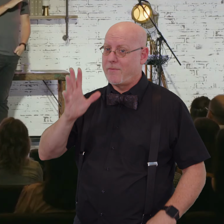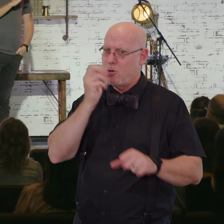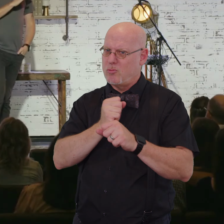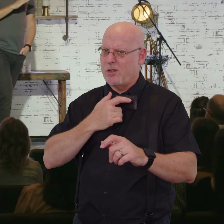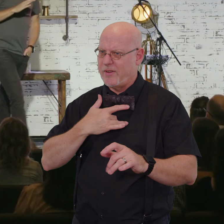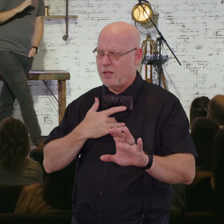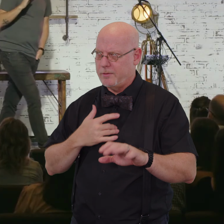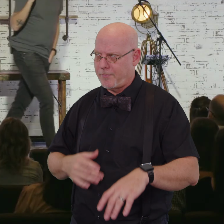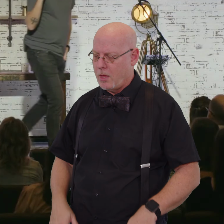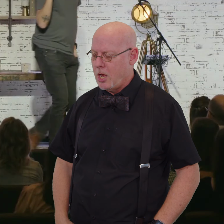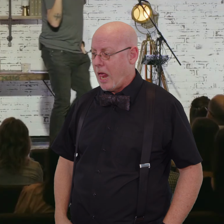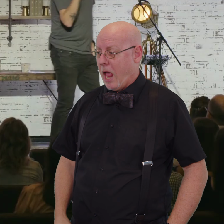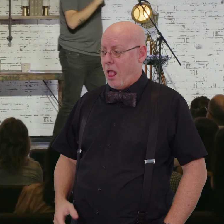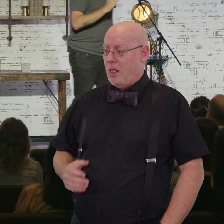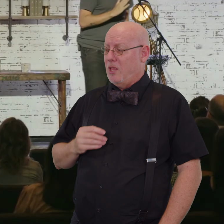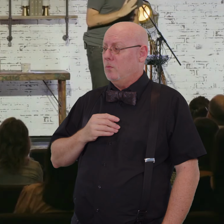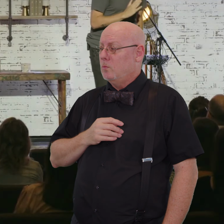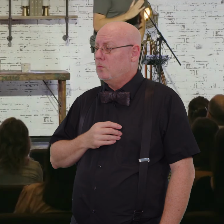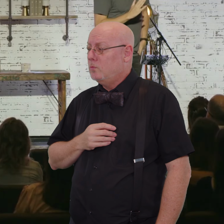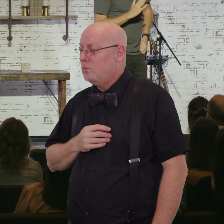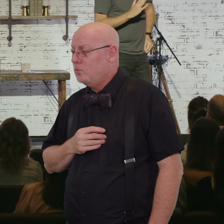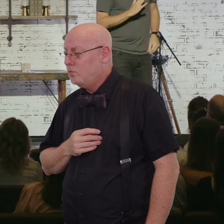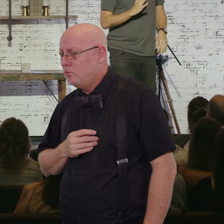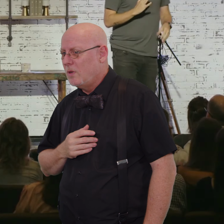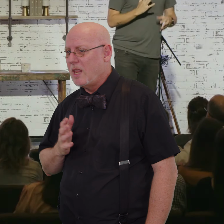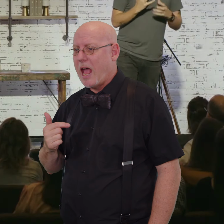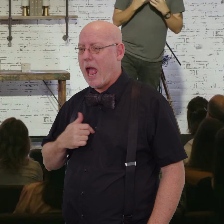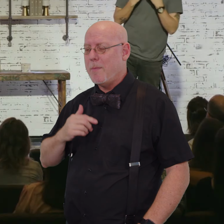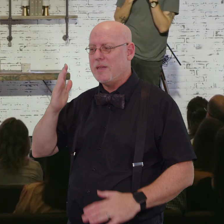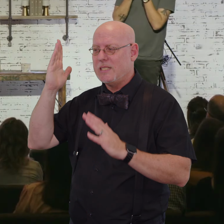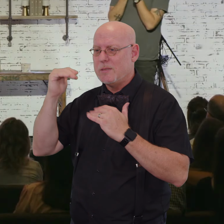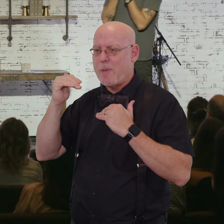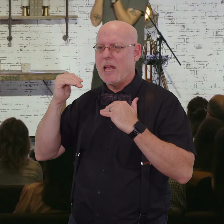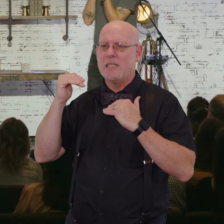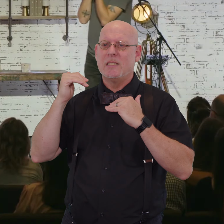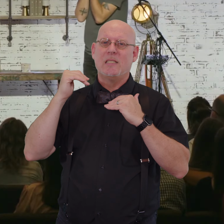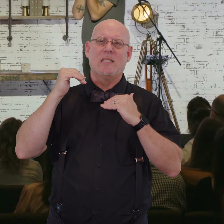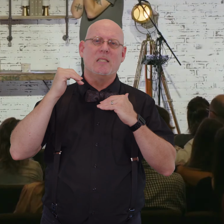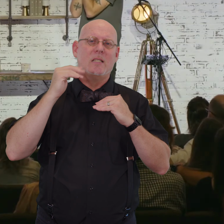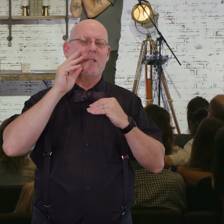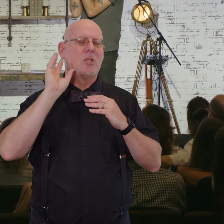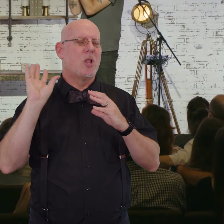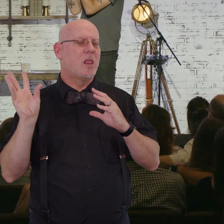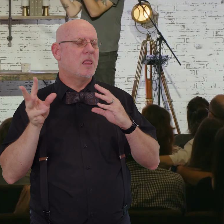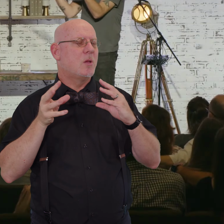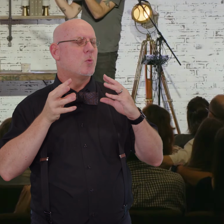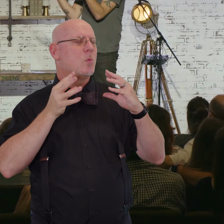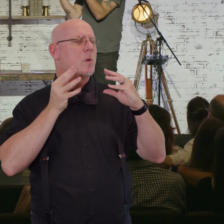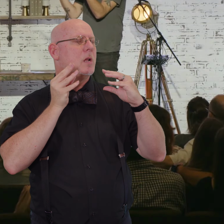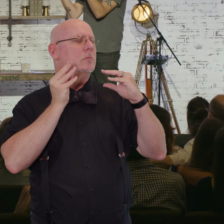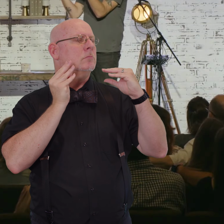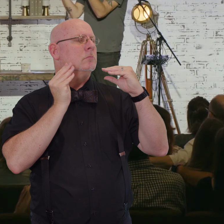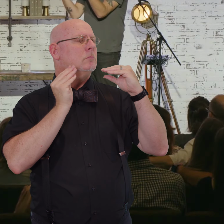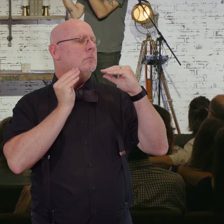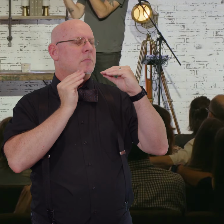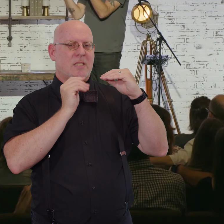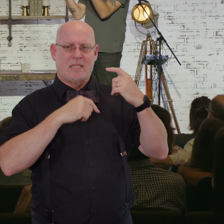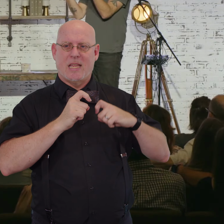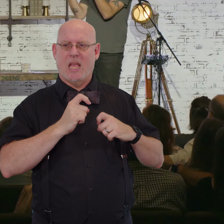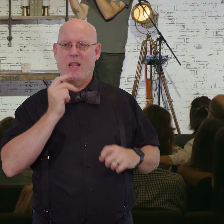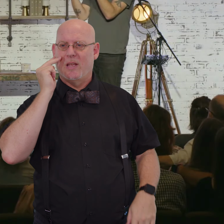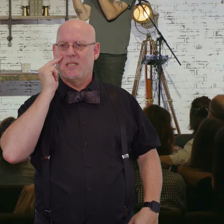never trust your feelings so I lean over and I'm expecting this these lips raised to my face